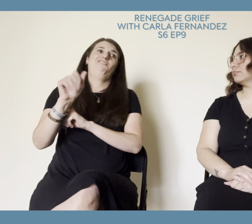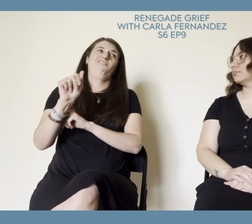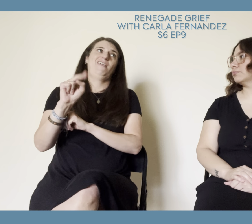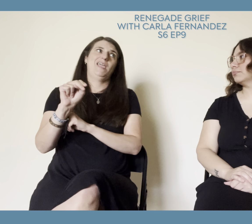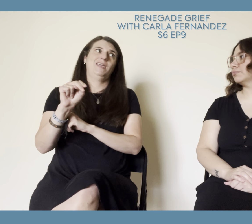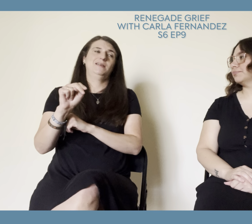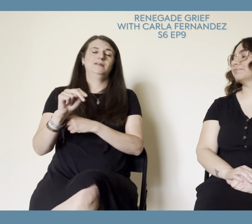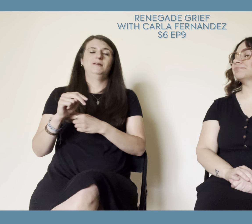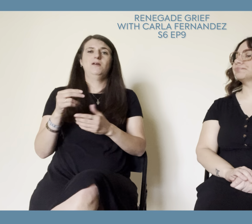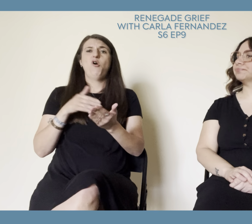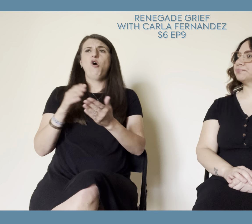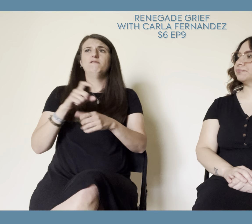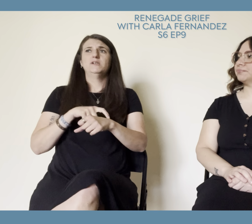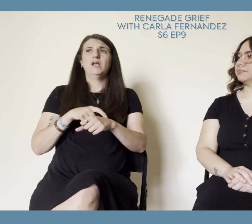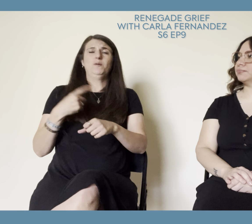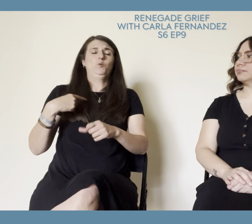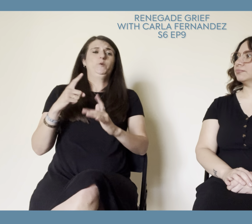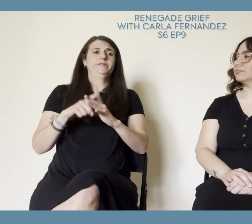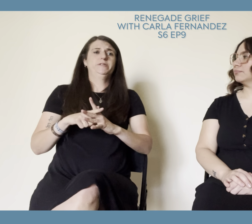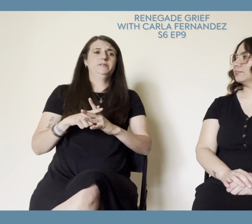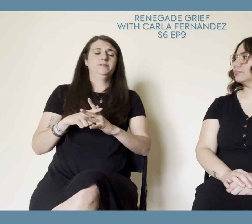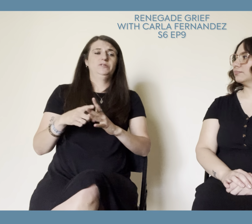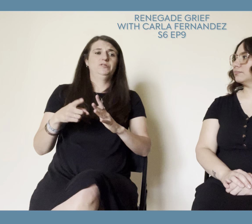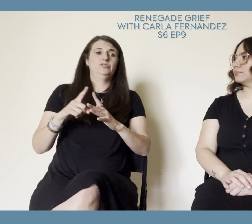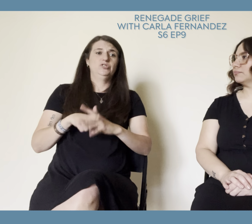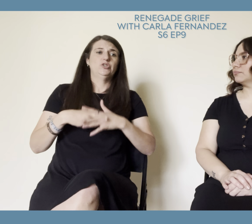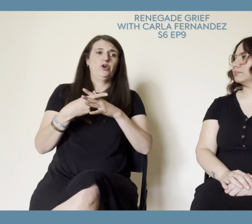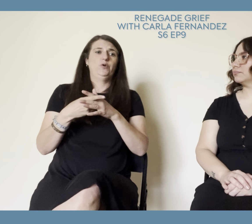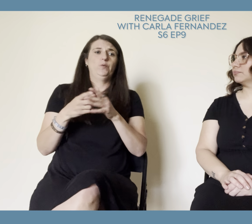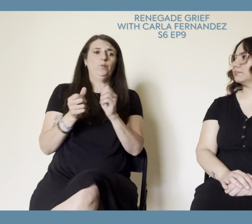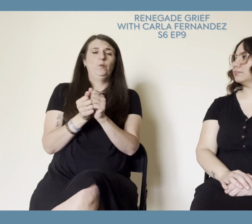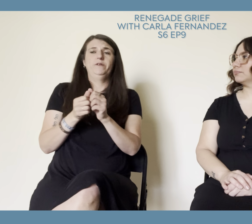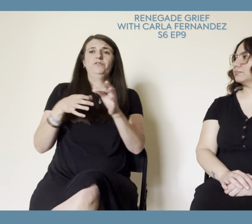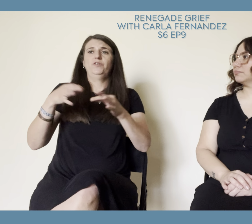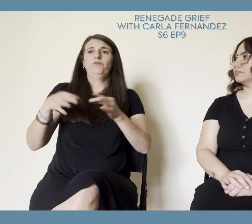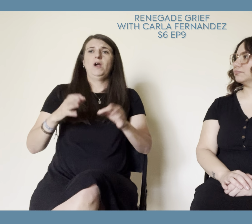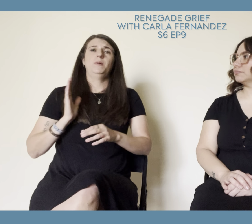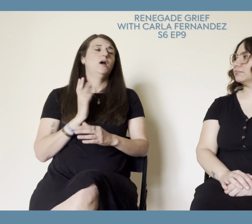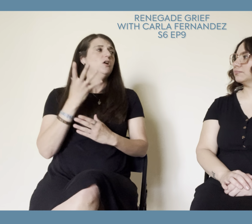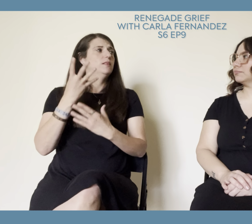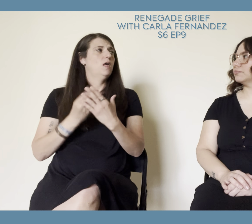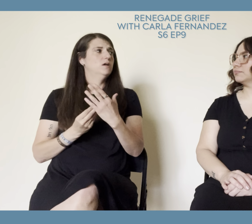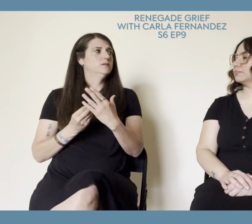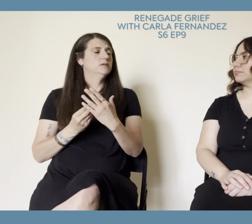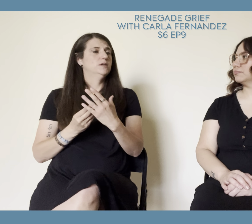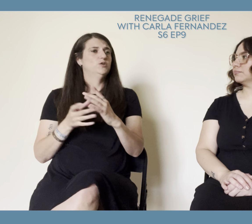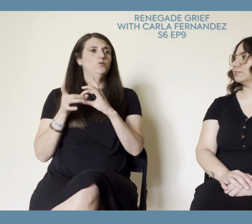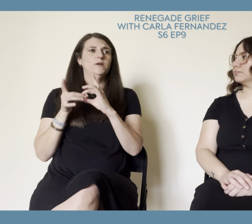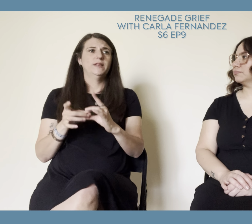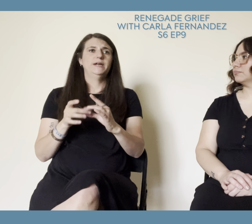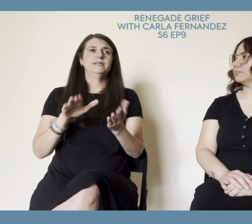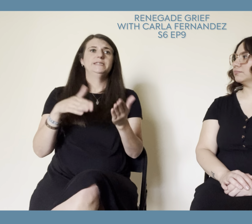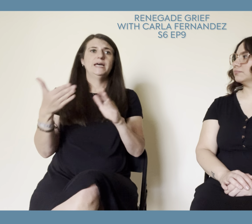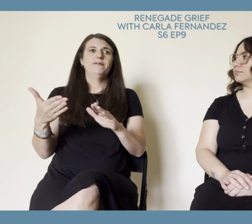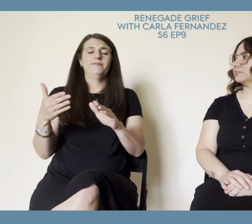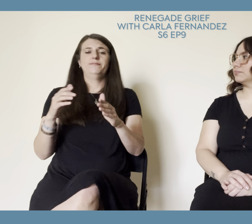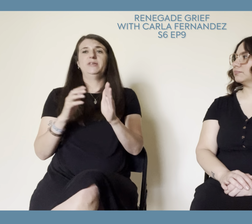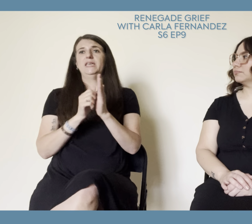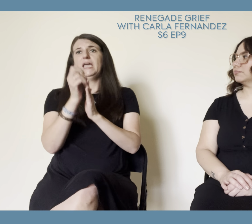the story that we all led with in describing our loss was about the death, the cancer, the accident, the addiction. And